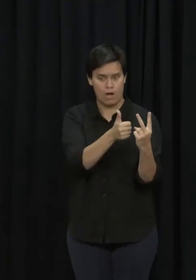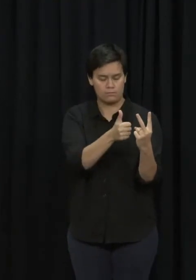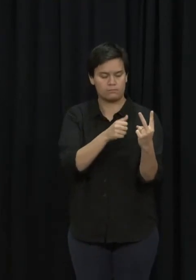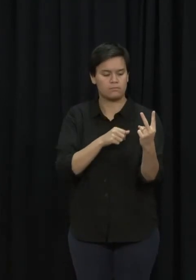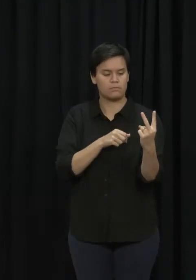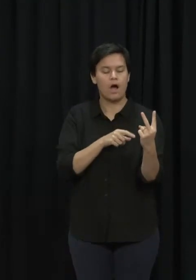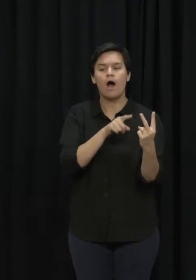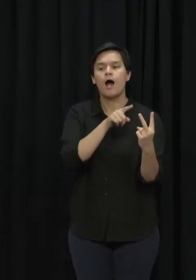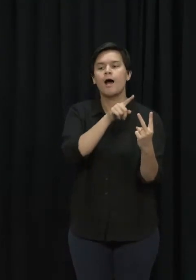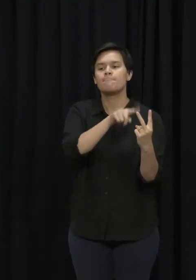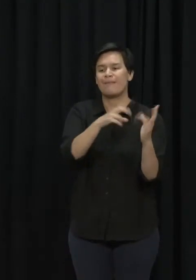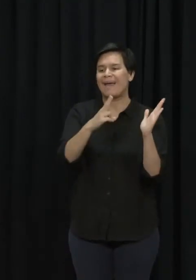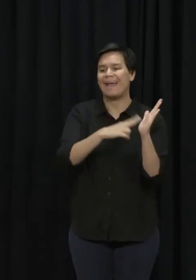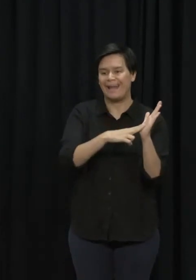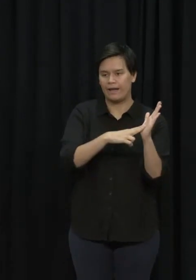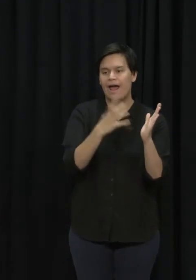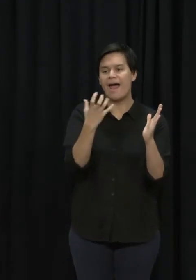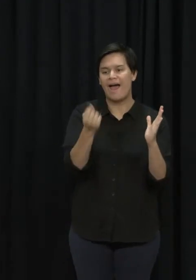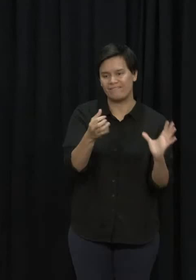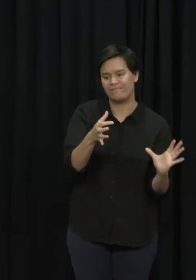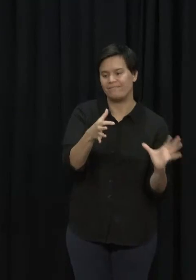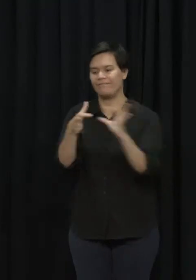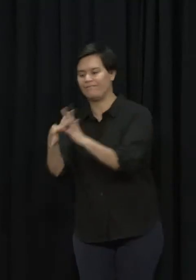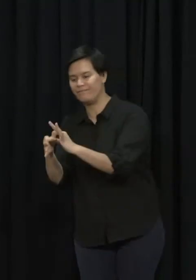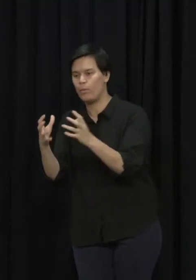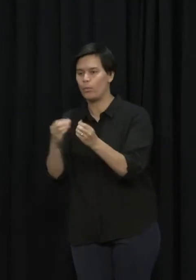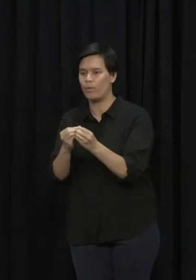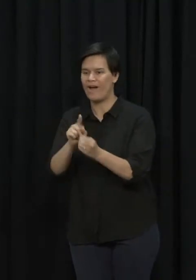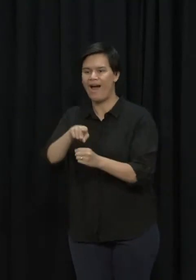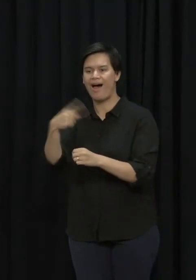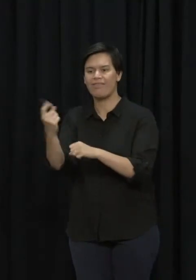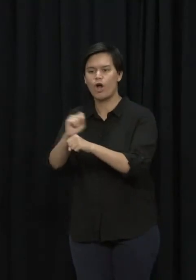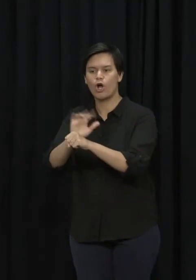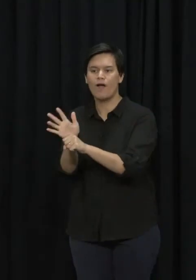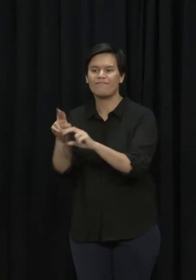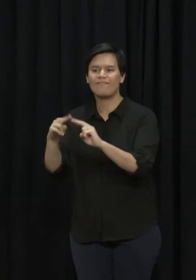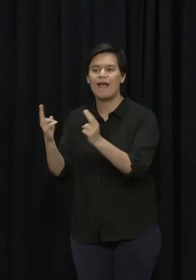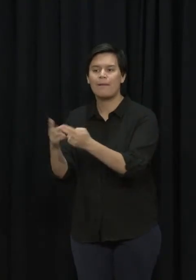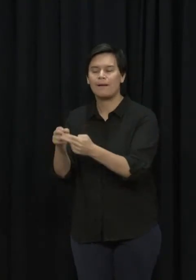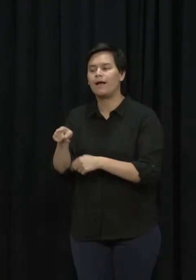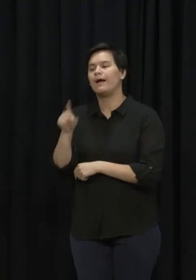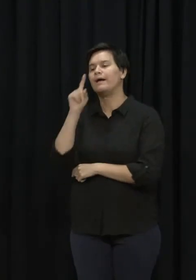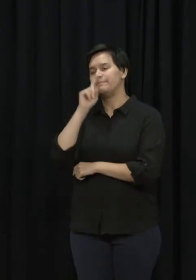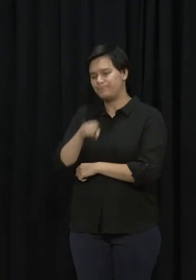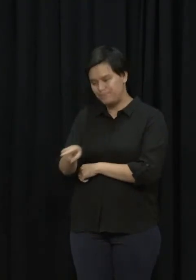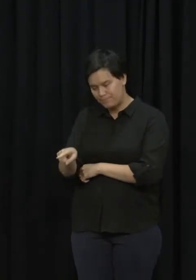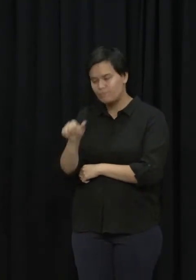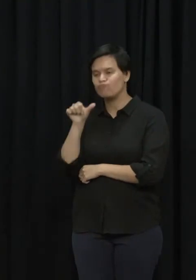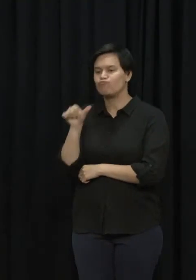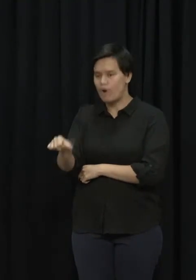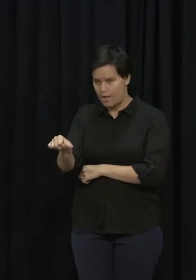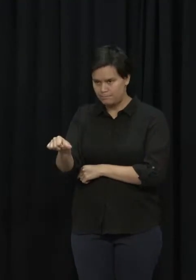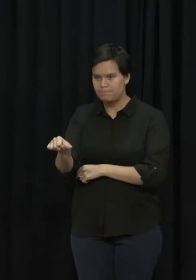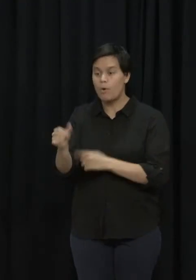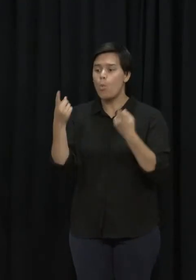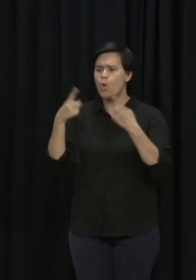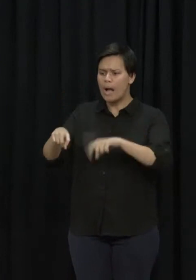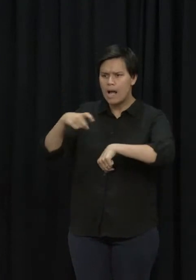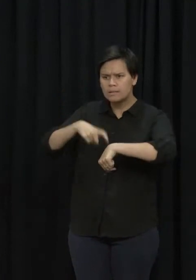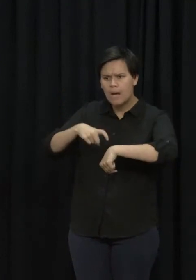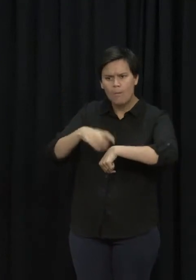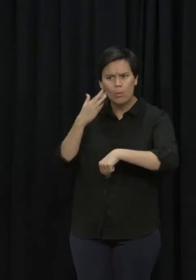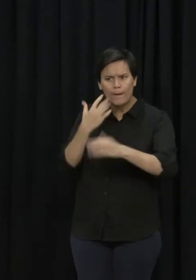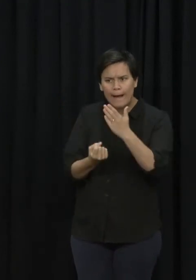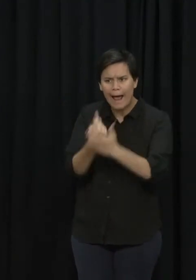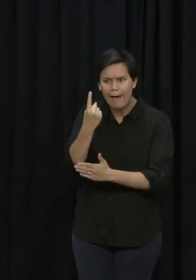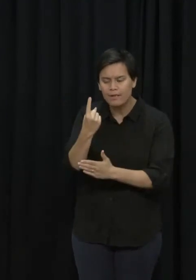then late yesterday afternoon, we confirmed the timeline that has been what has occurred, because we got the details of the